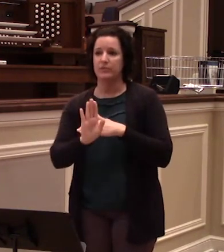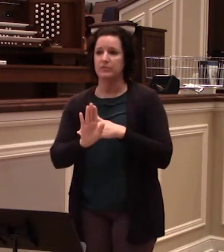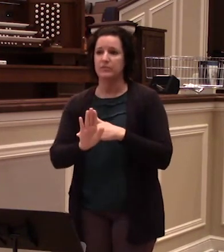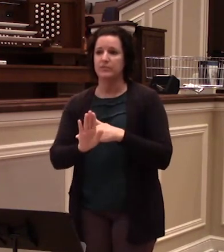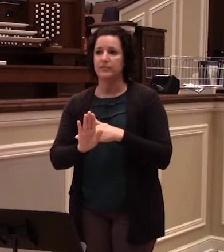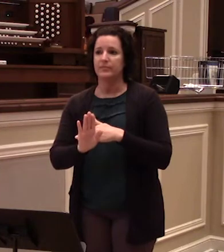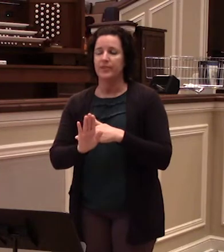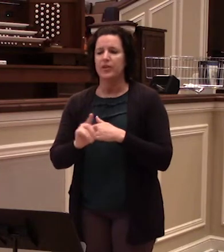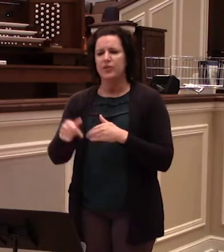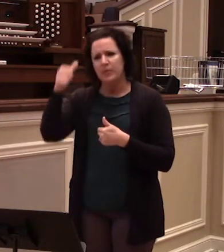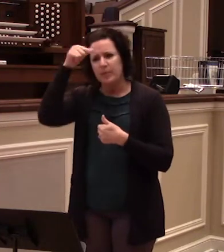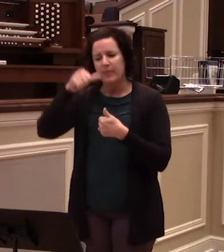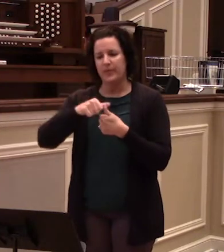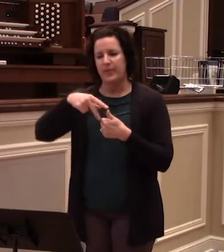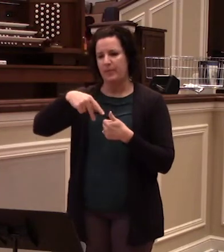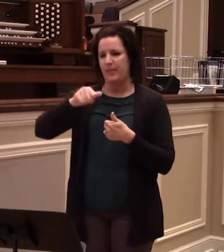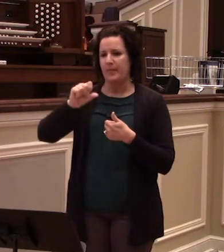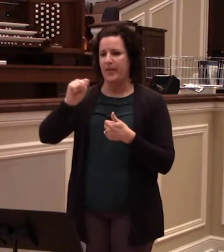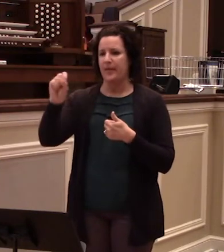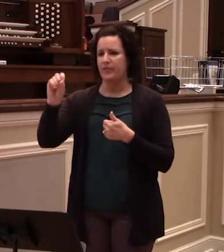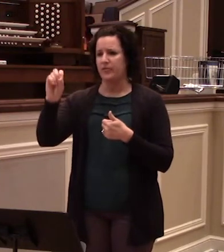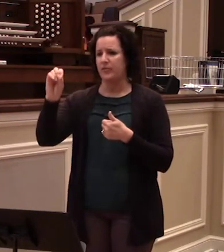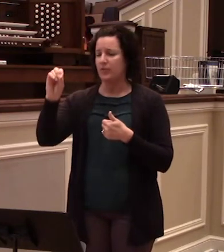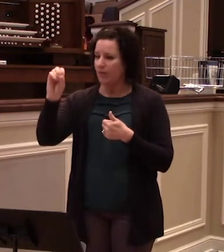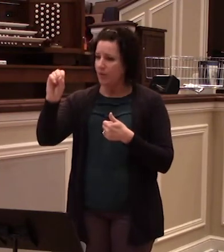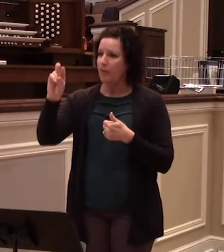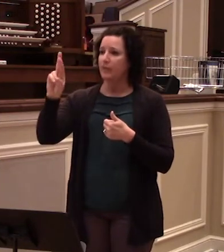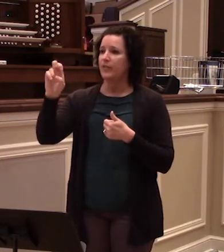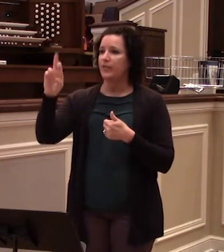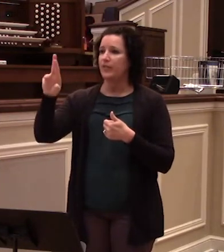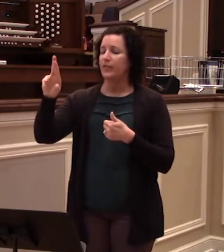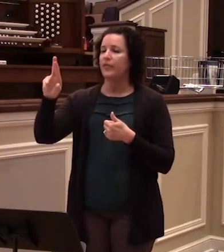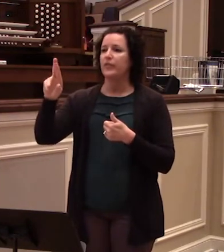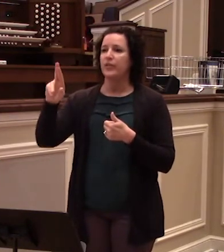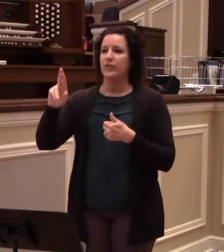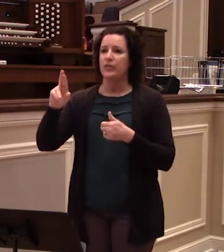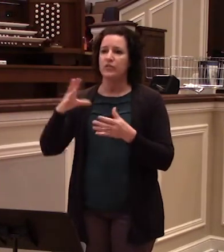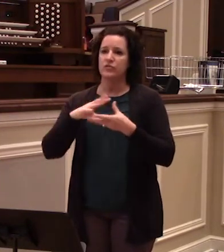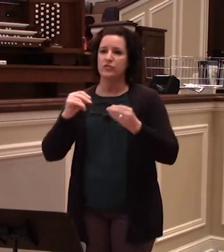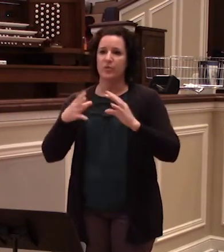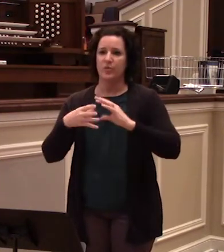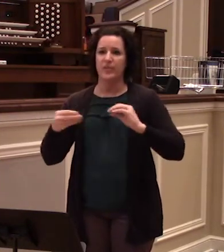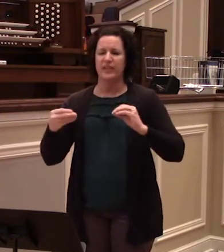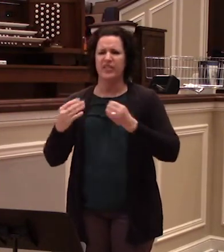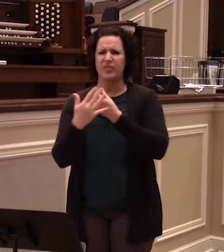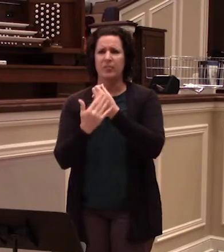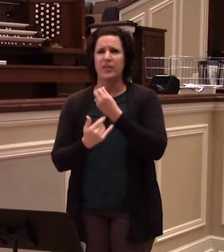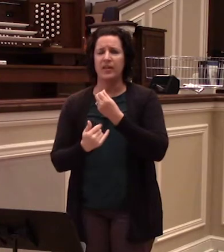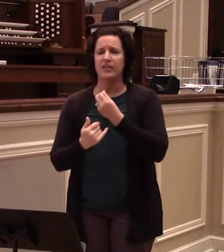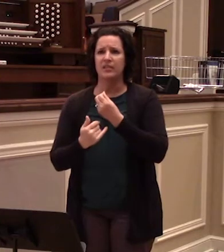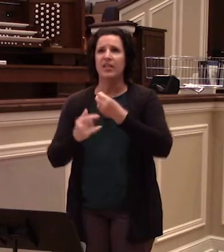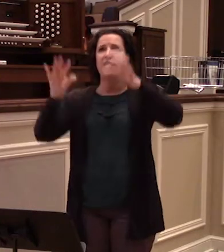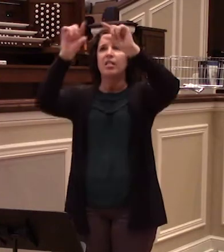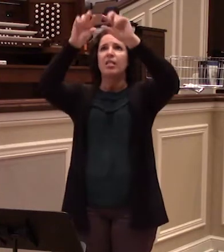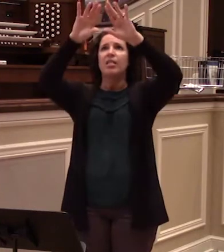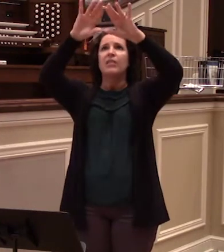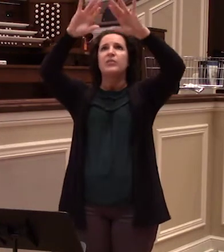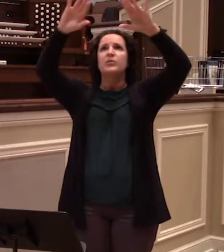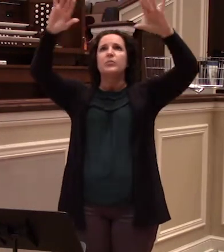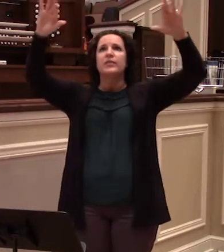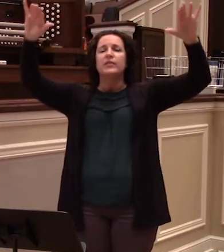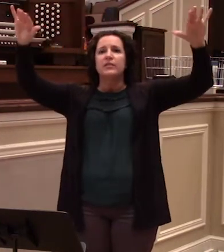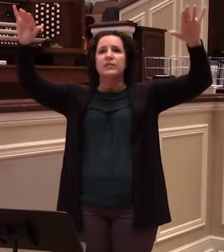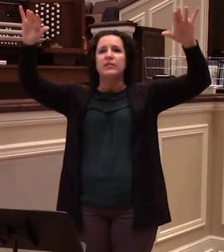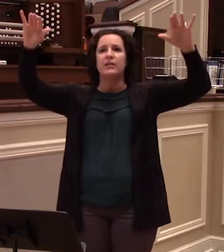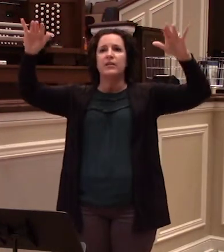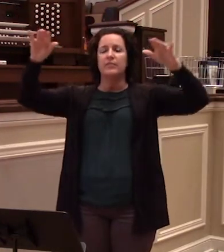Remember the Passover story, the blood of the lamb smeared on the doorpost of the home would